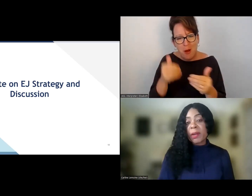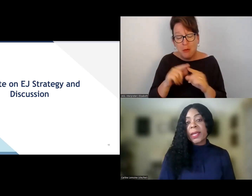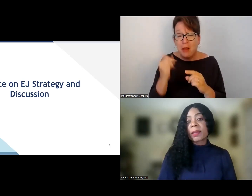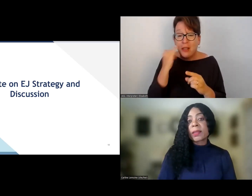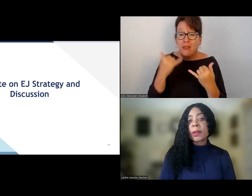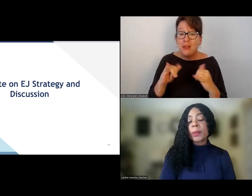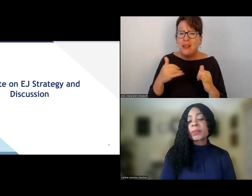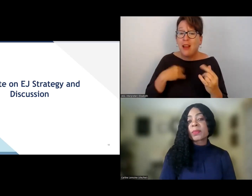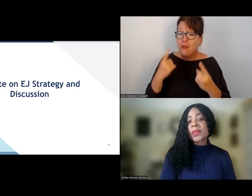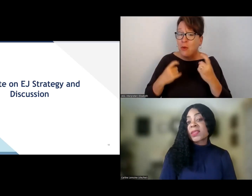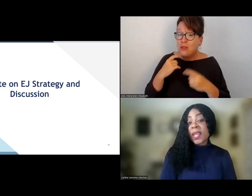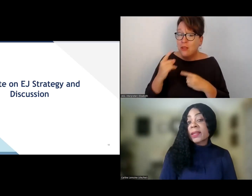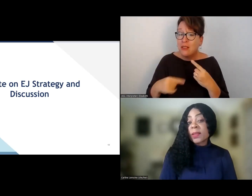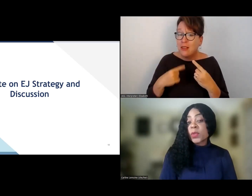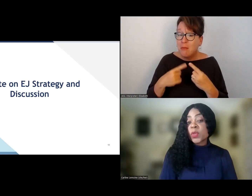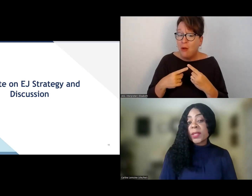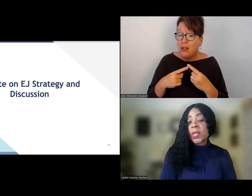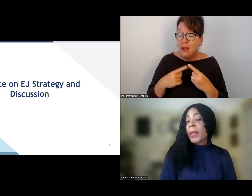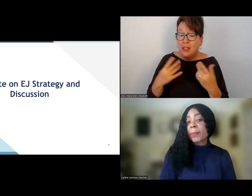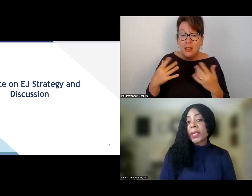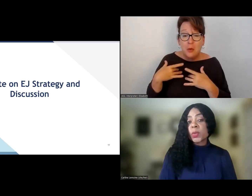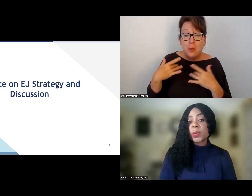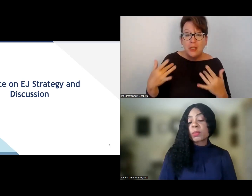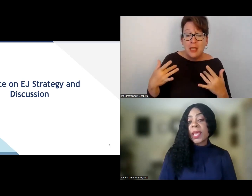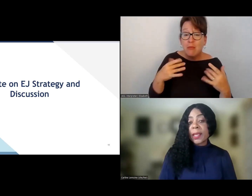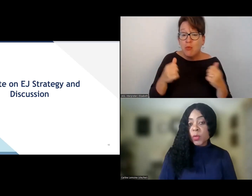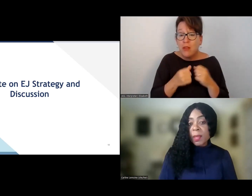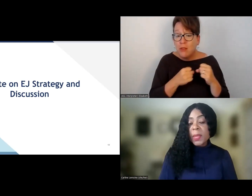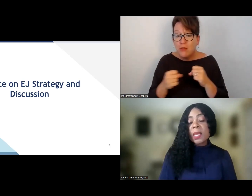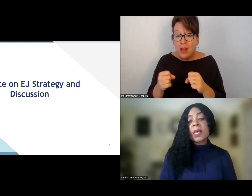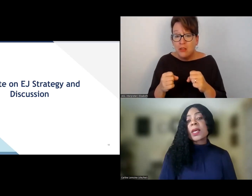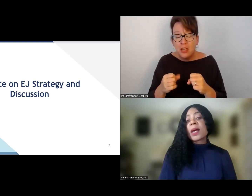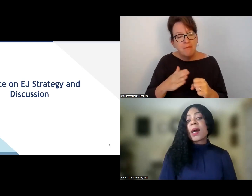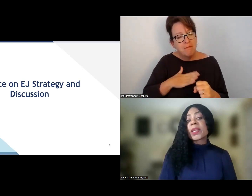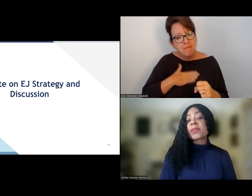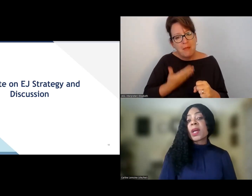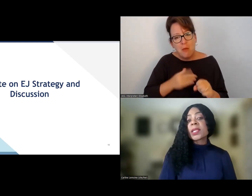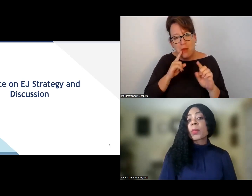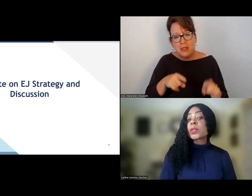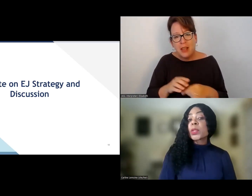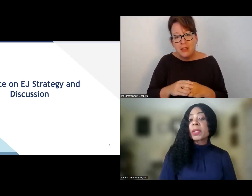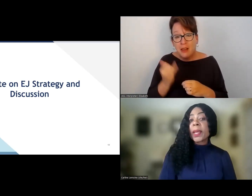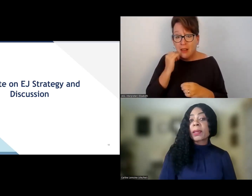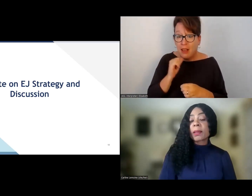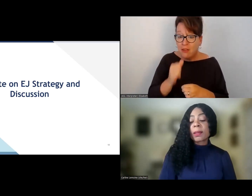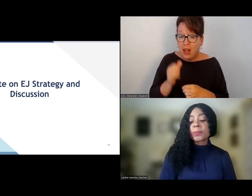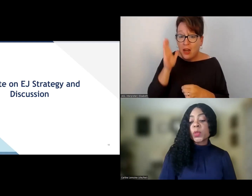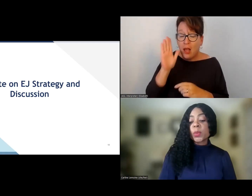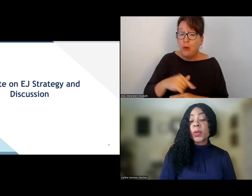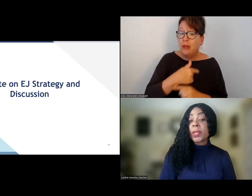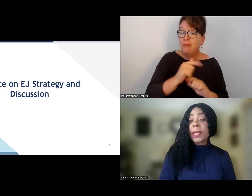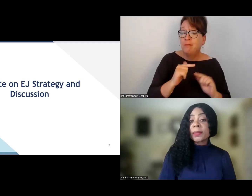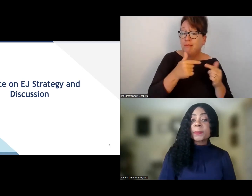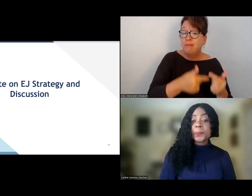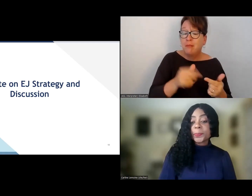questions regarding, the status of the strategy, I'm happy to answer them. If not, I will turn it back